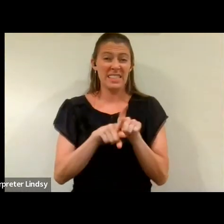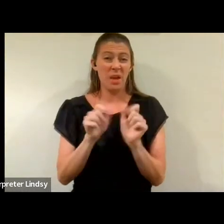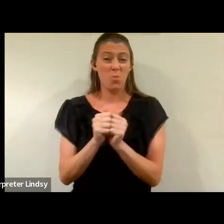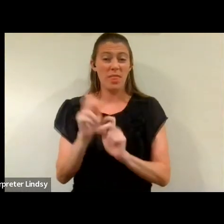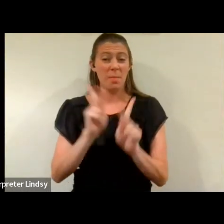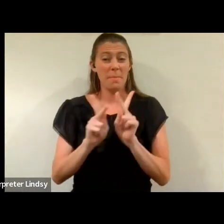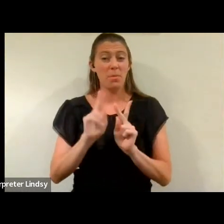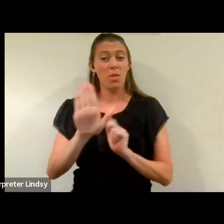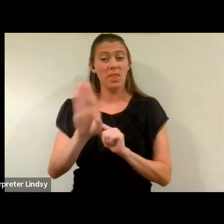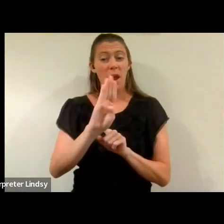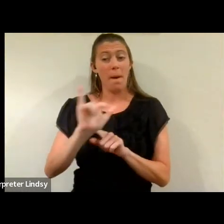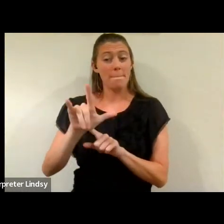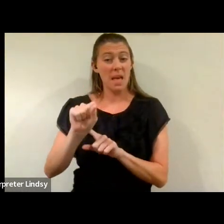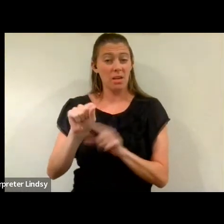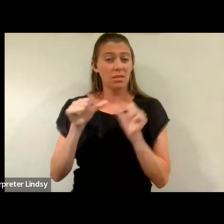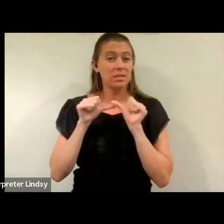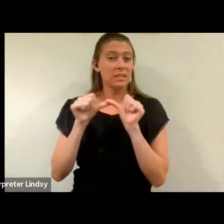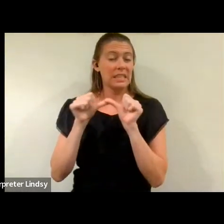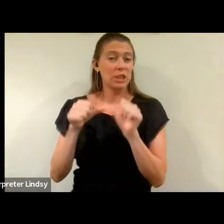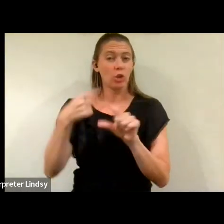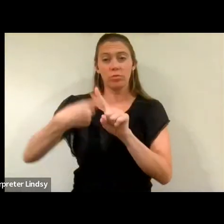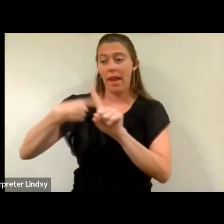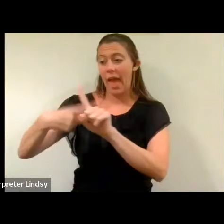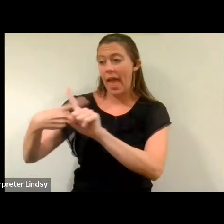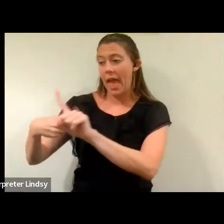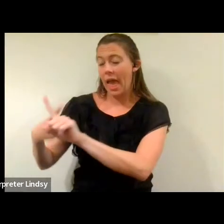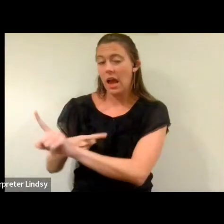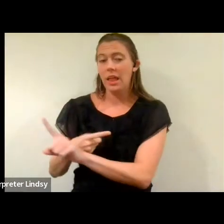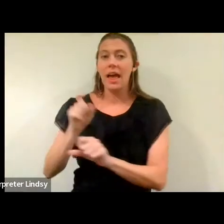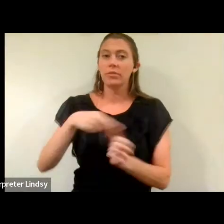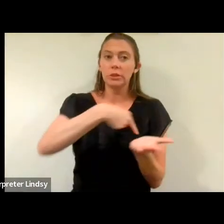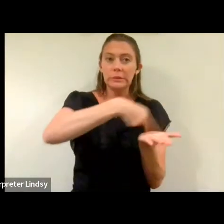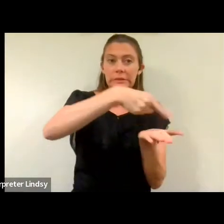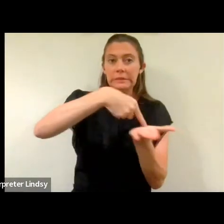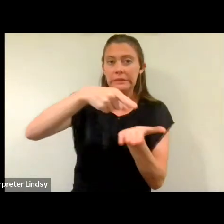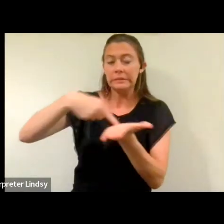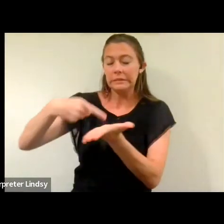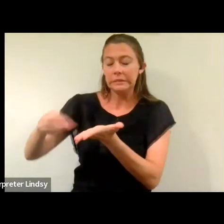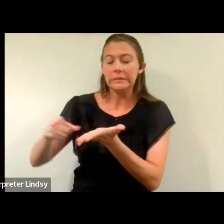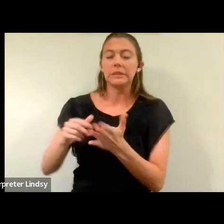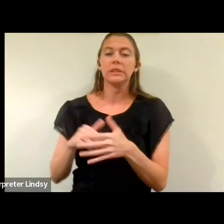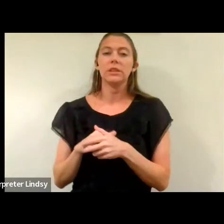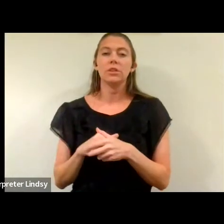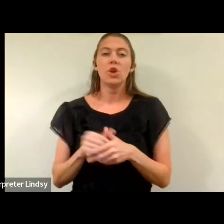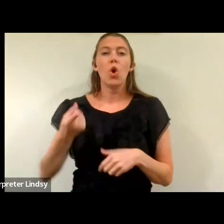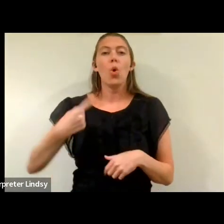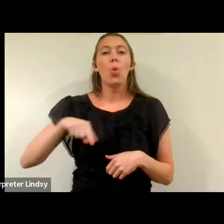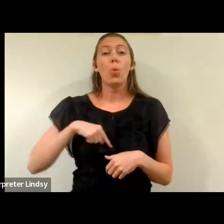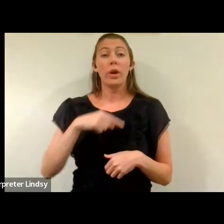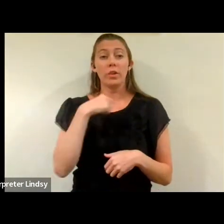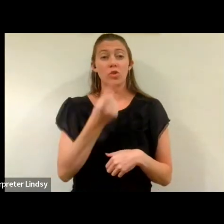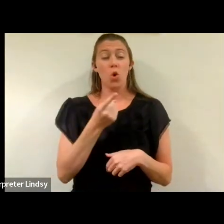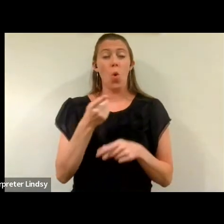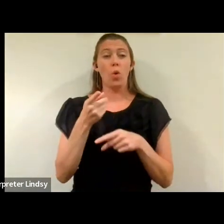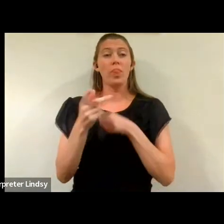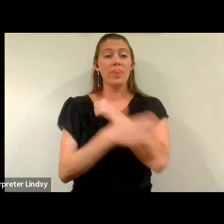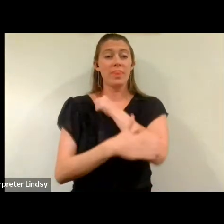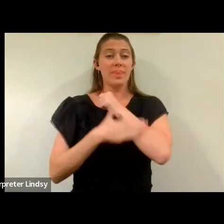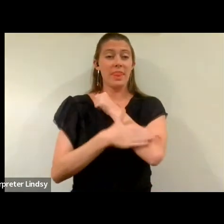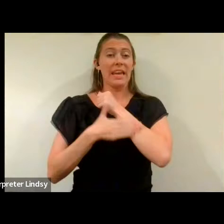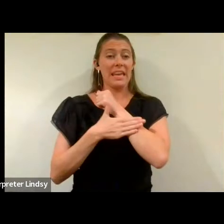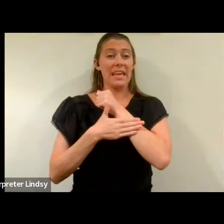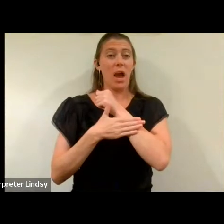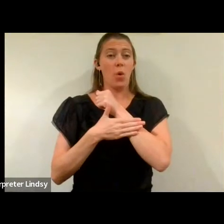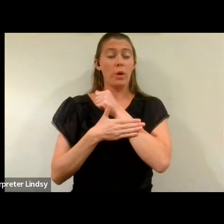in. And I just think that you know, we've been saying this to our county leadership at the board supervisor level. Like, whatever resources